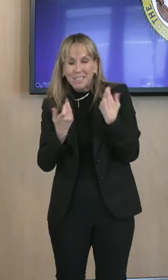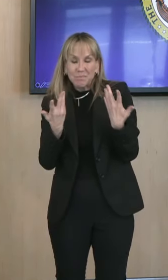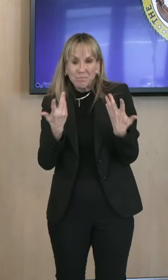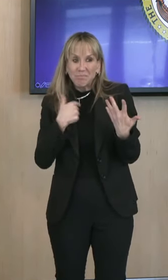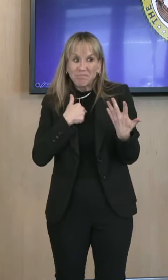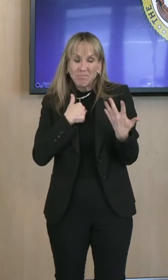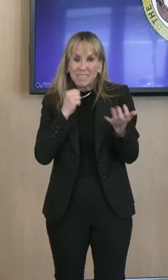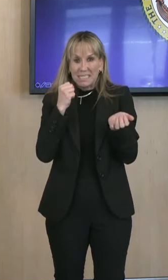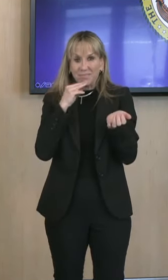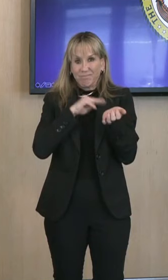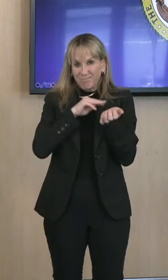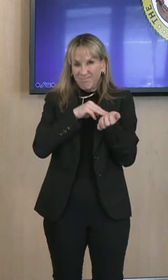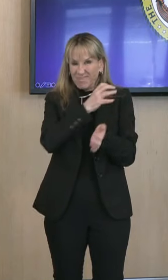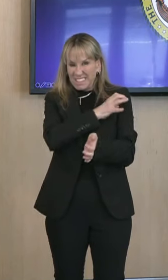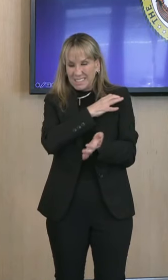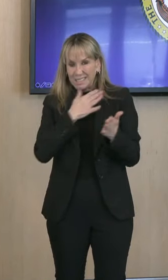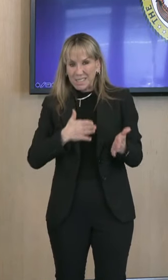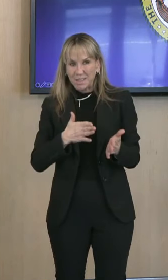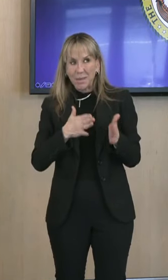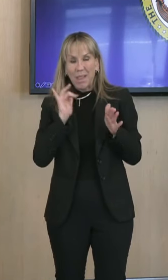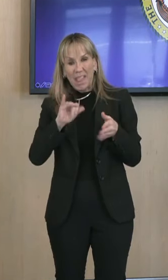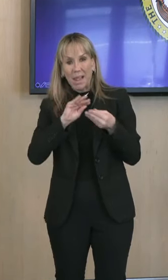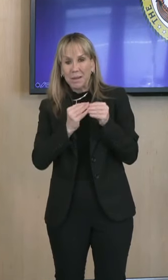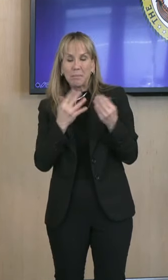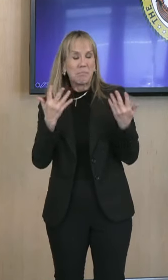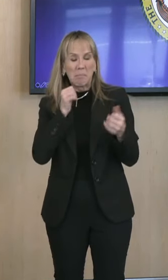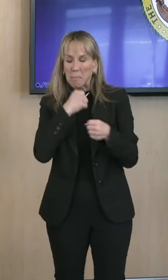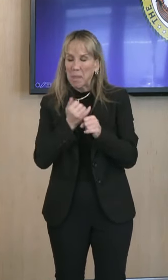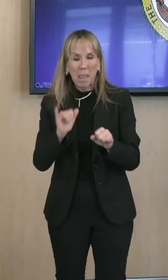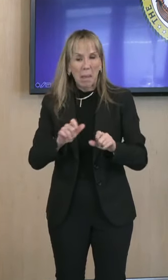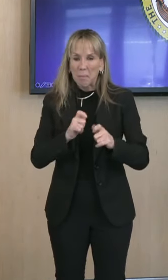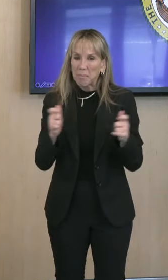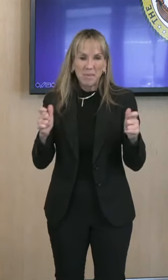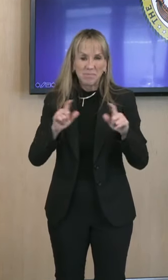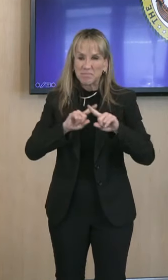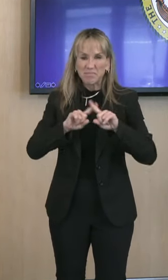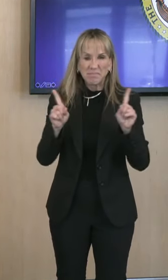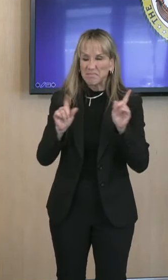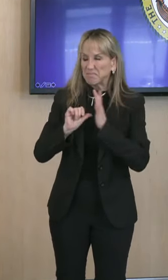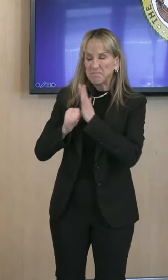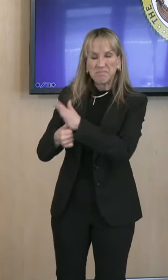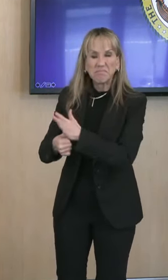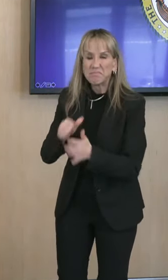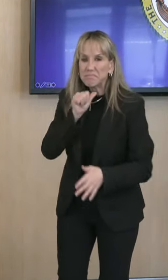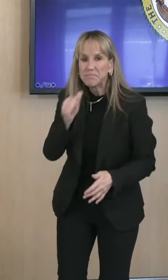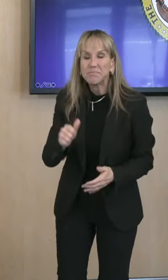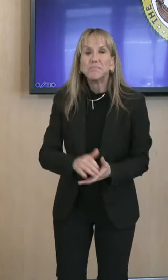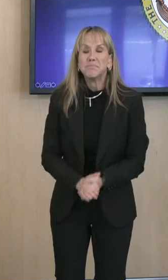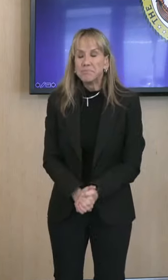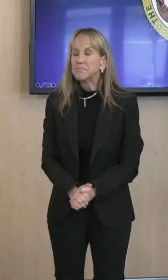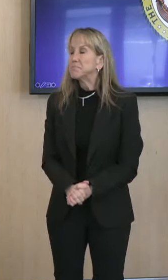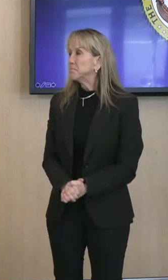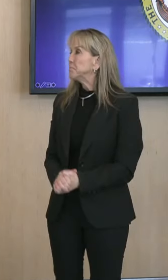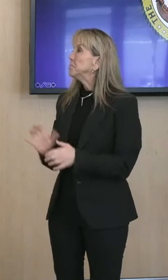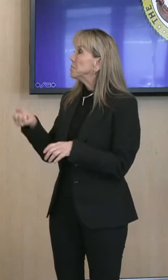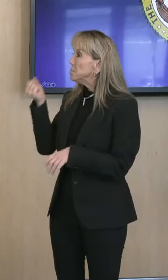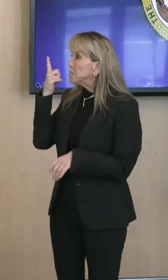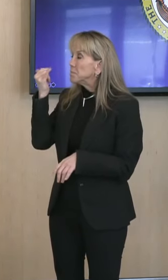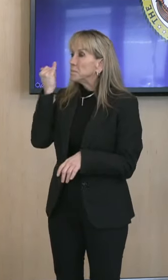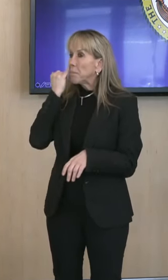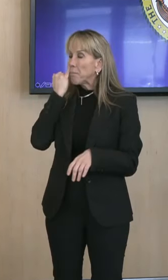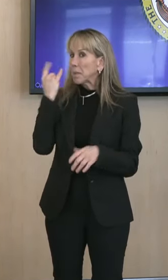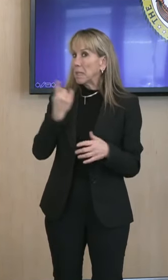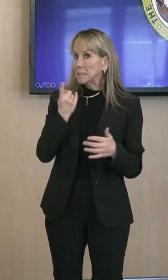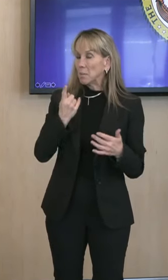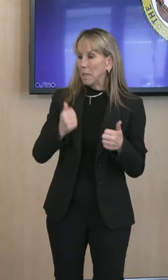least as a clinician, it really doesn't make that big of a difference. Gotcha. And then for like someone who's a resident, like if somebody sees